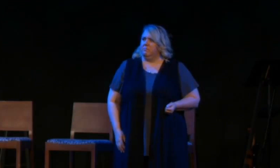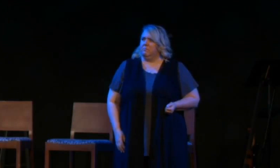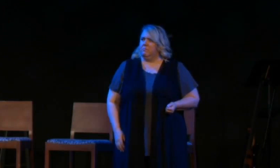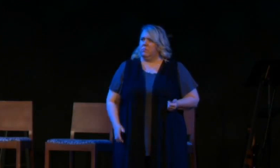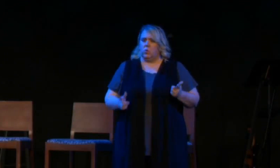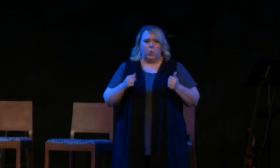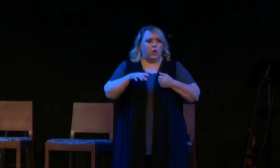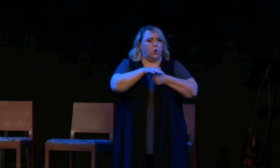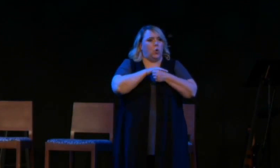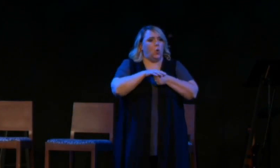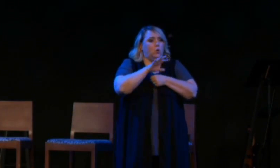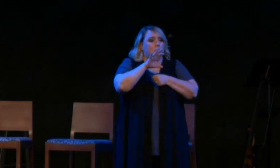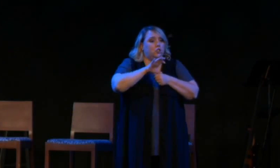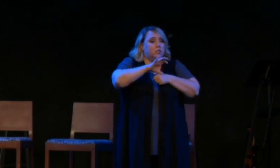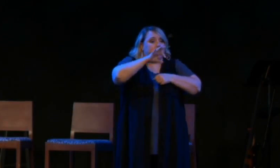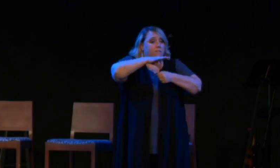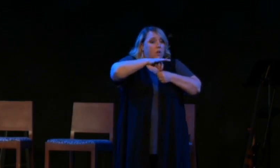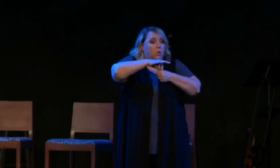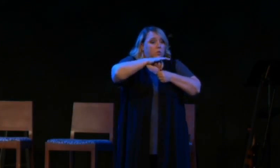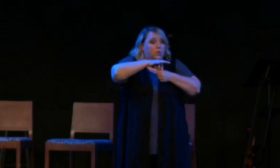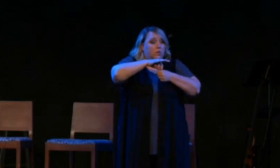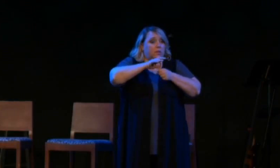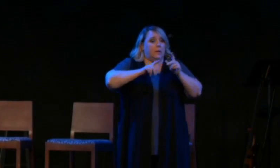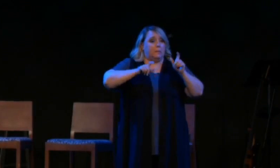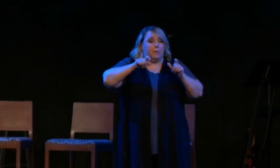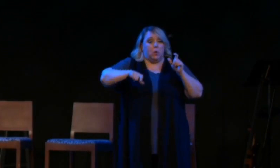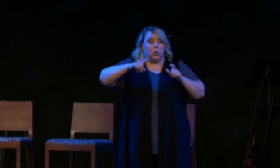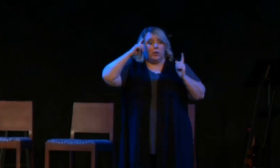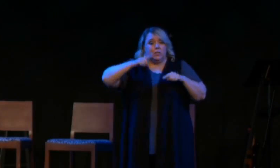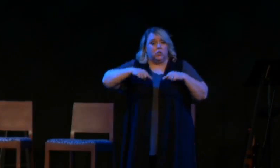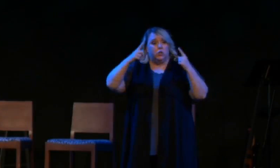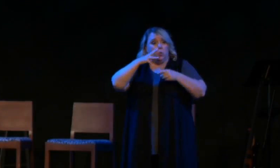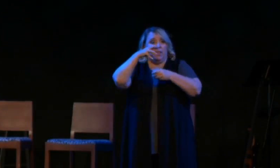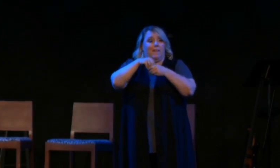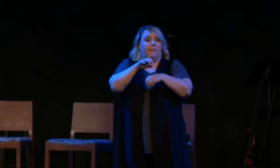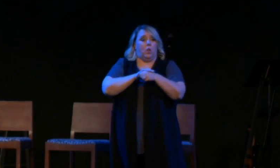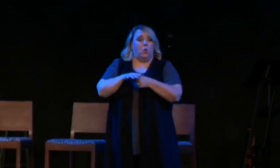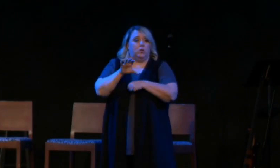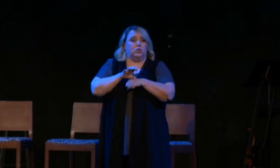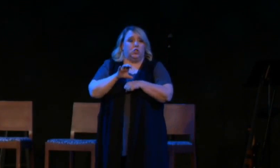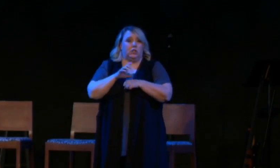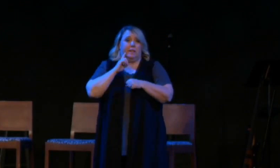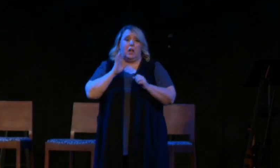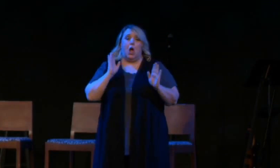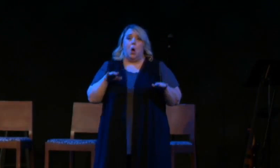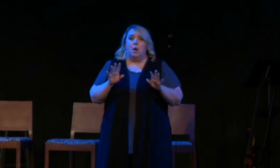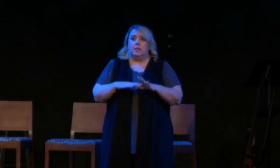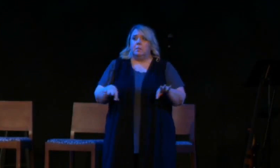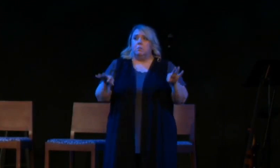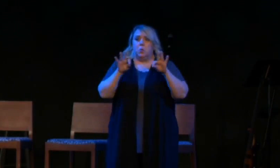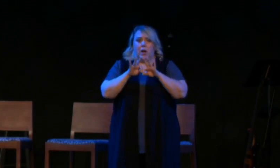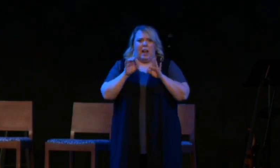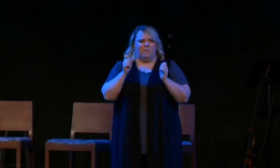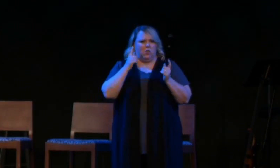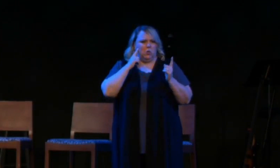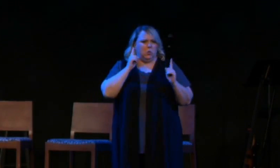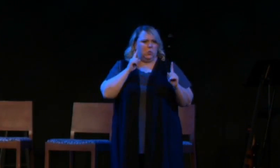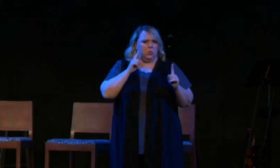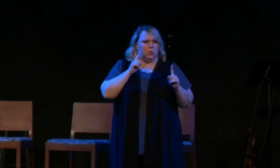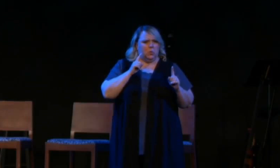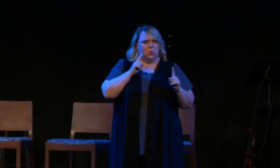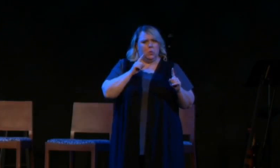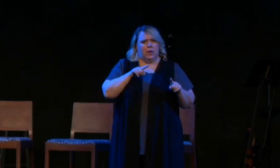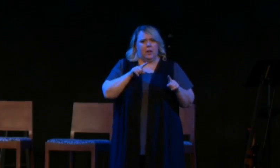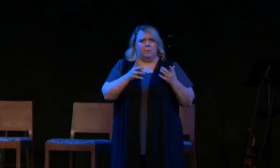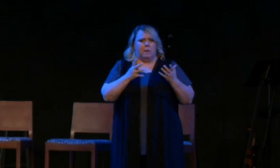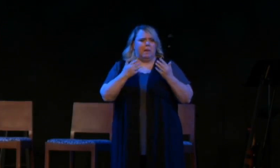local church has voted, people who didn't agree in your local church might think, oh, this is a pretty important thing. I have to agree or not. There could